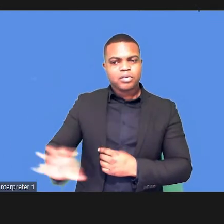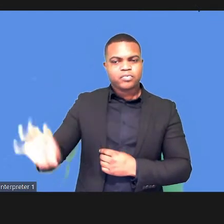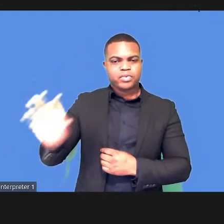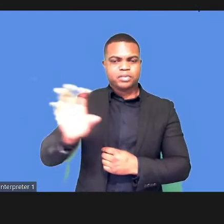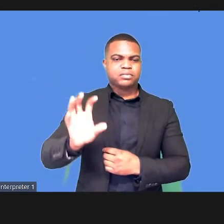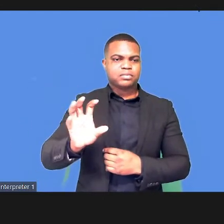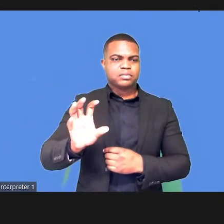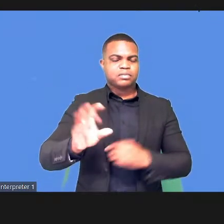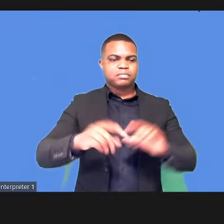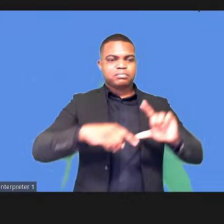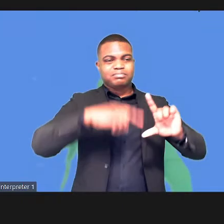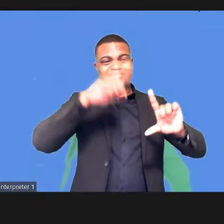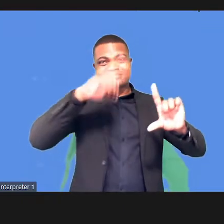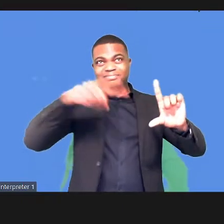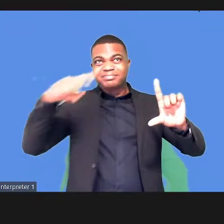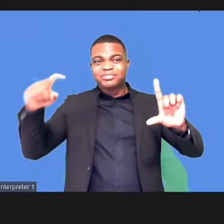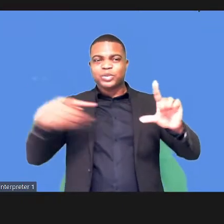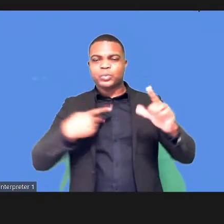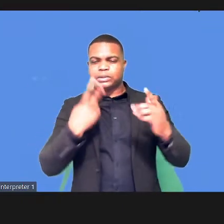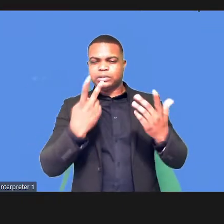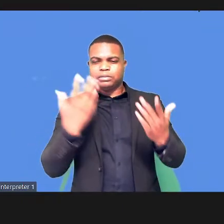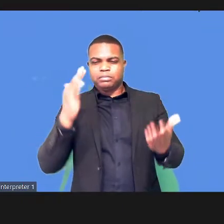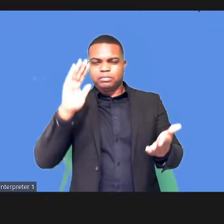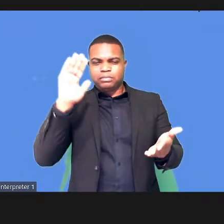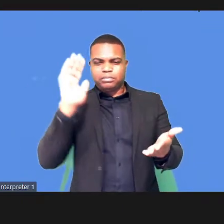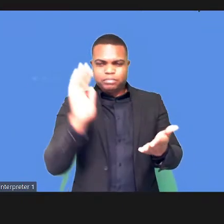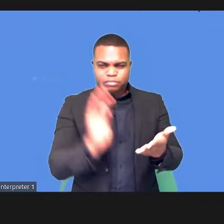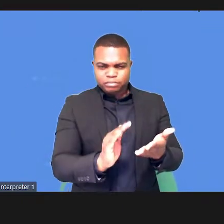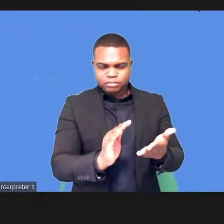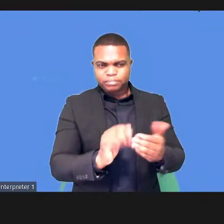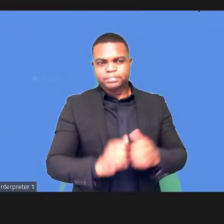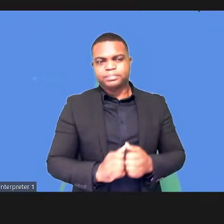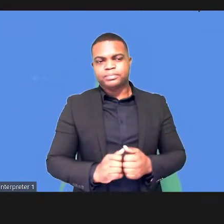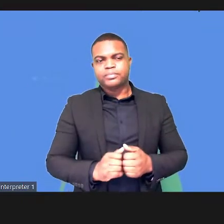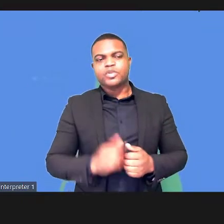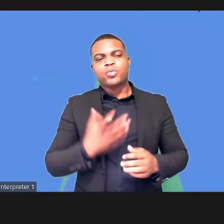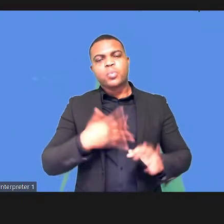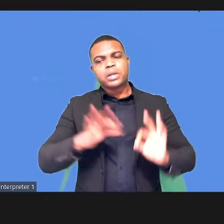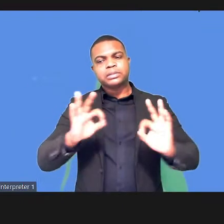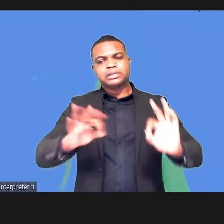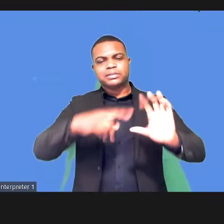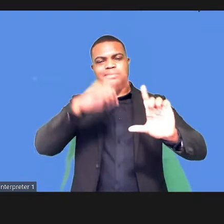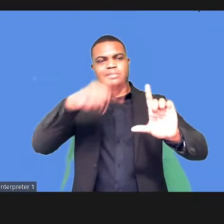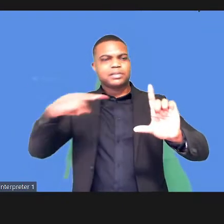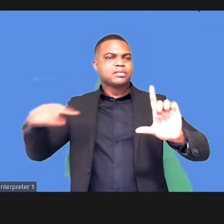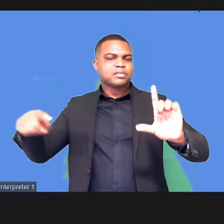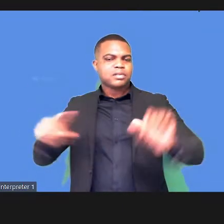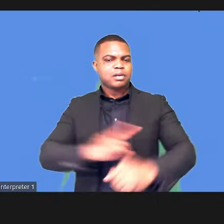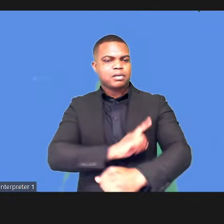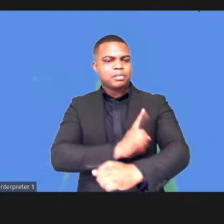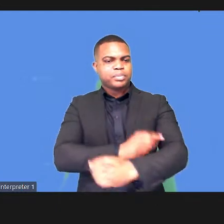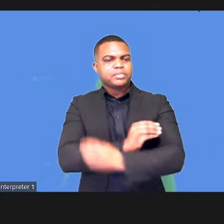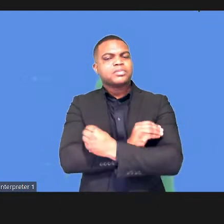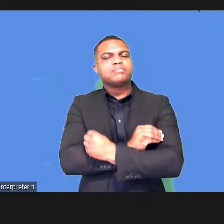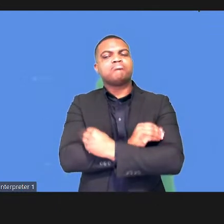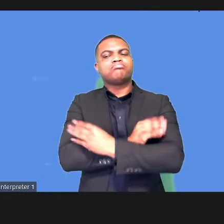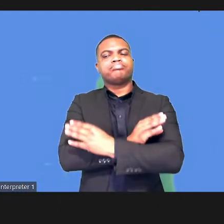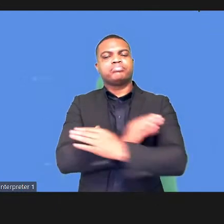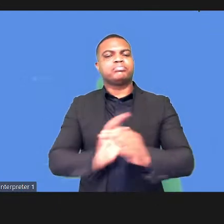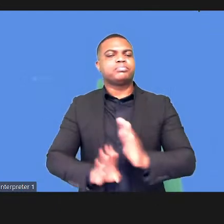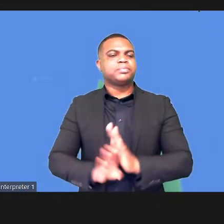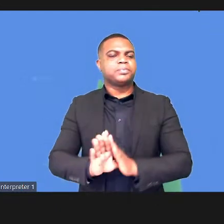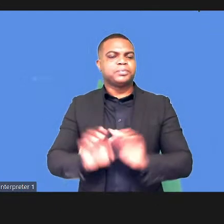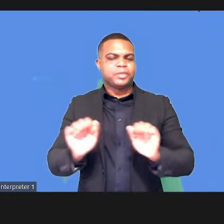challenges. We have challenges that are linked to the organizational